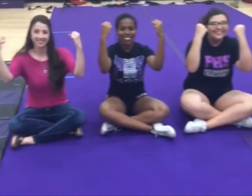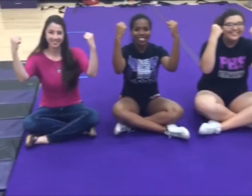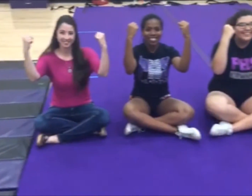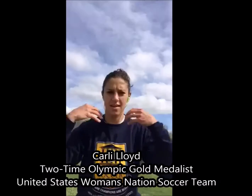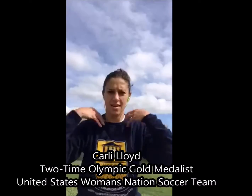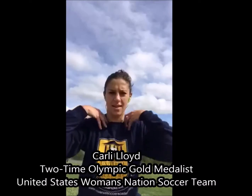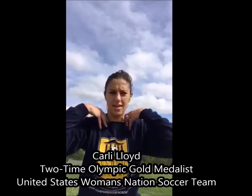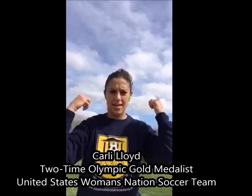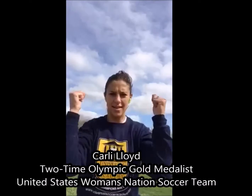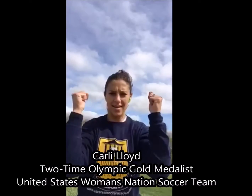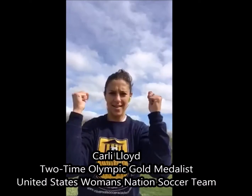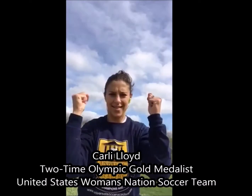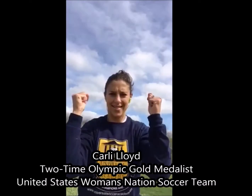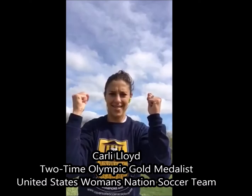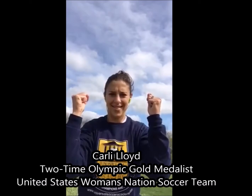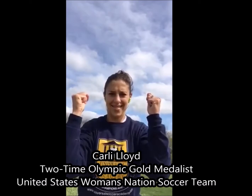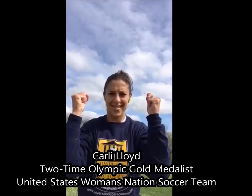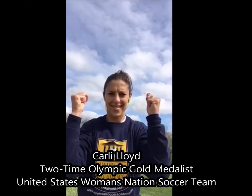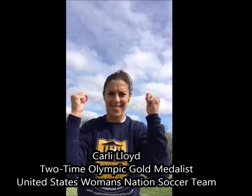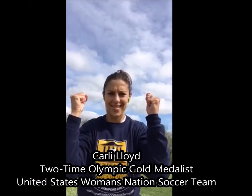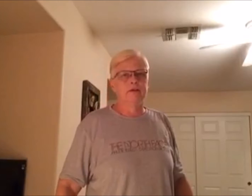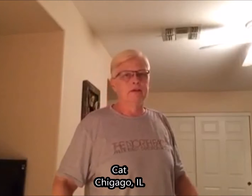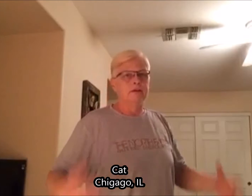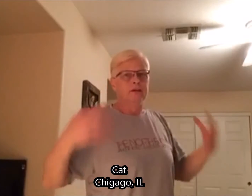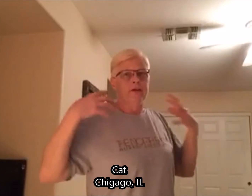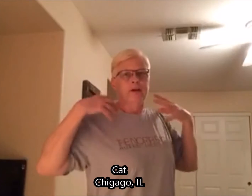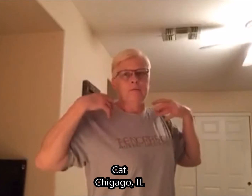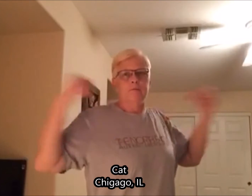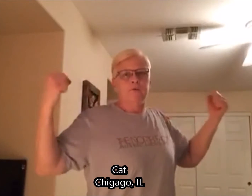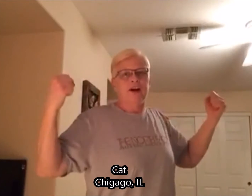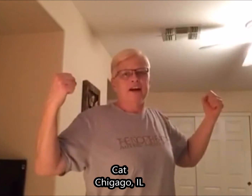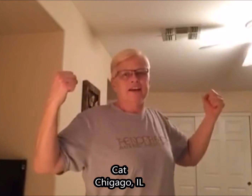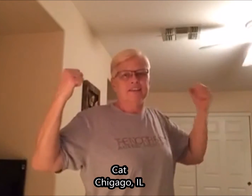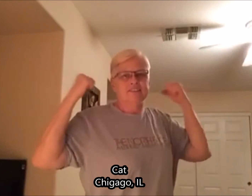I am invincible And I'm a perfect storm